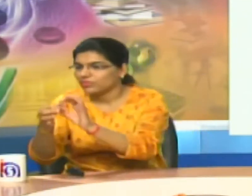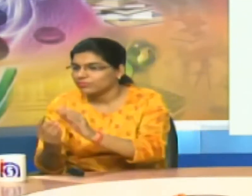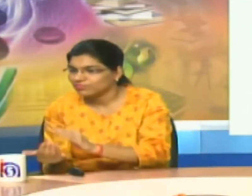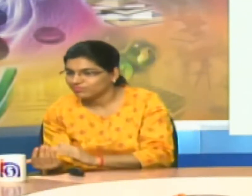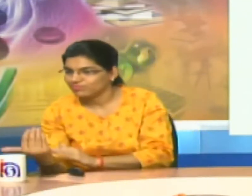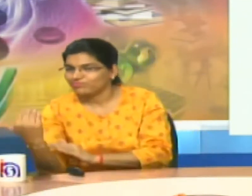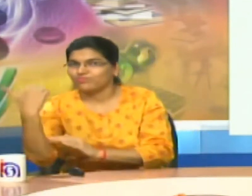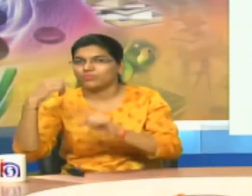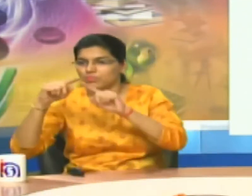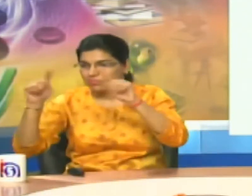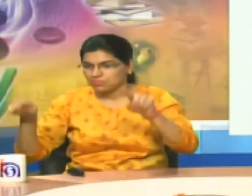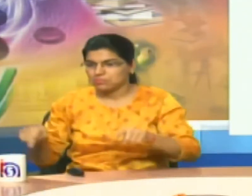later.